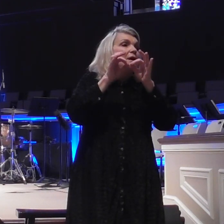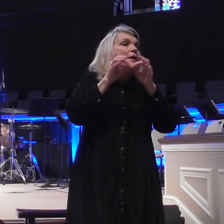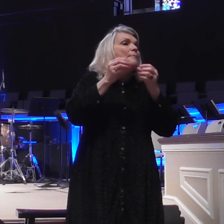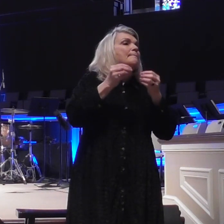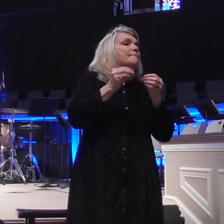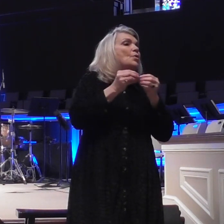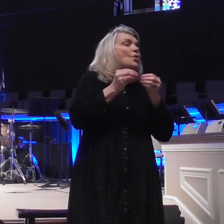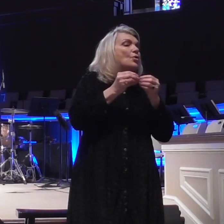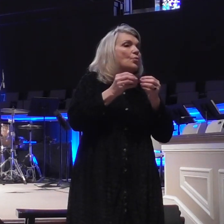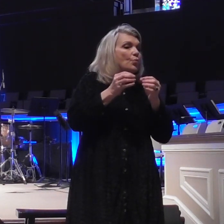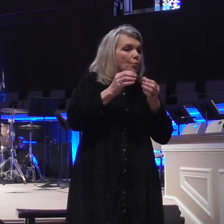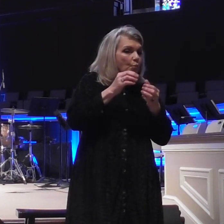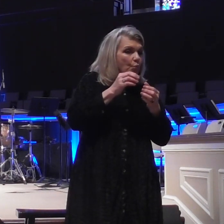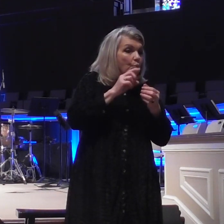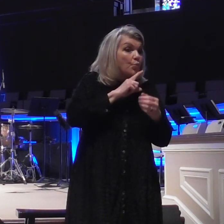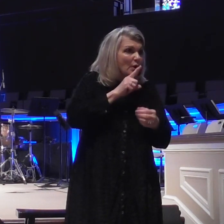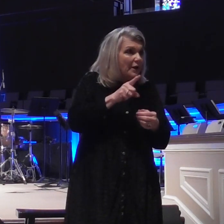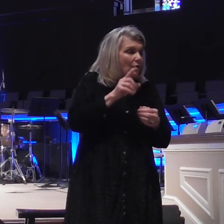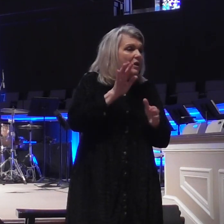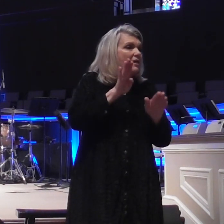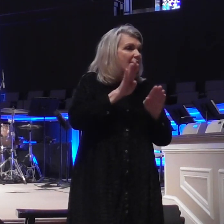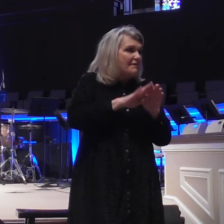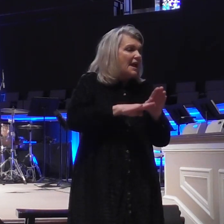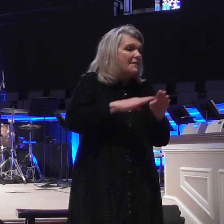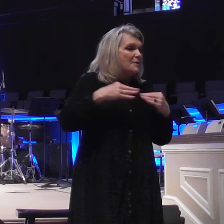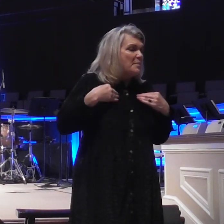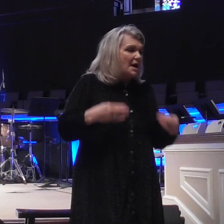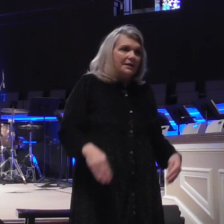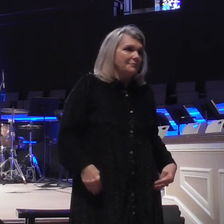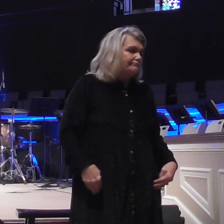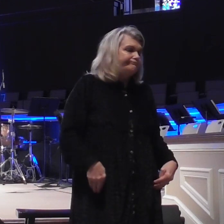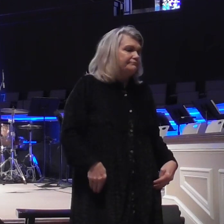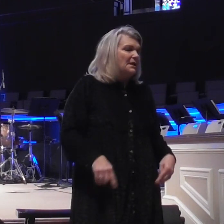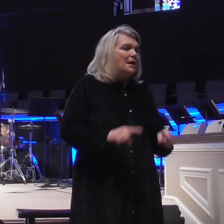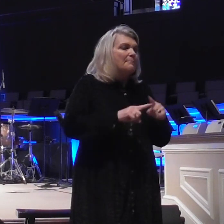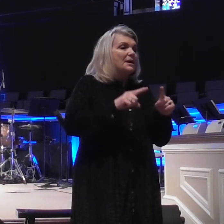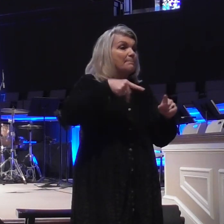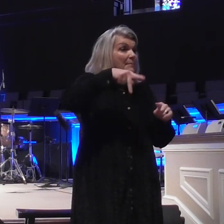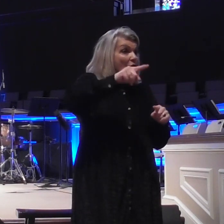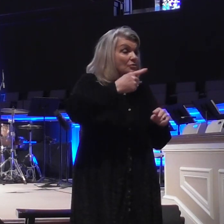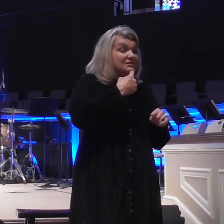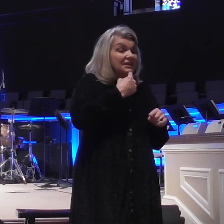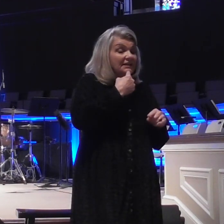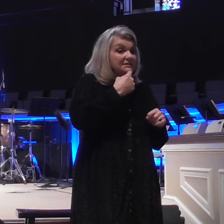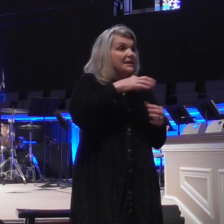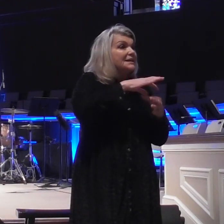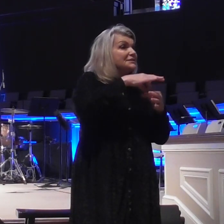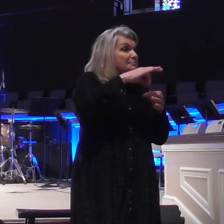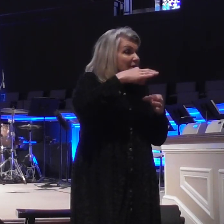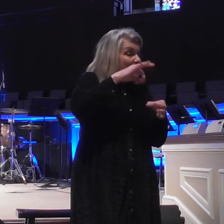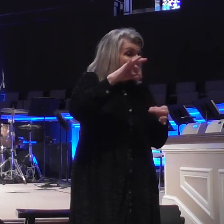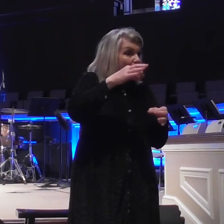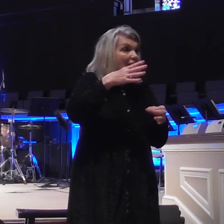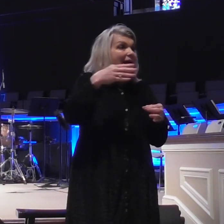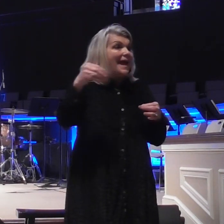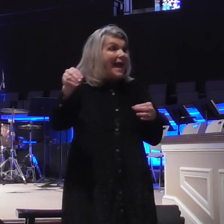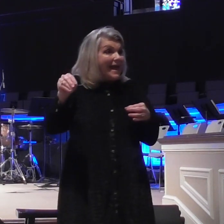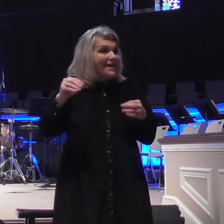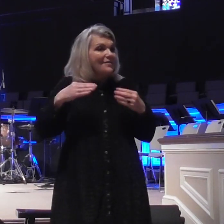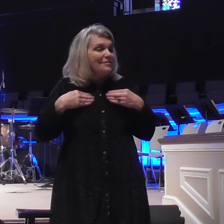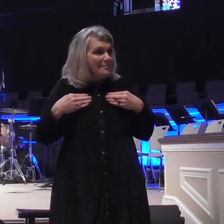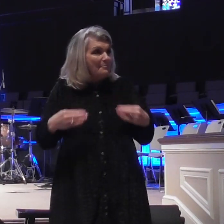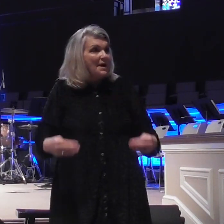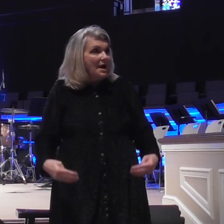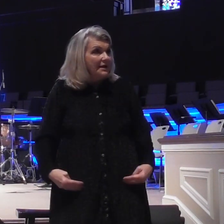the spiritual was more real than the body. But what Paul is saying is that the spiritual and the body are of the